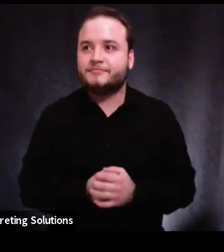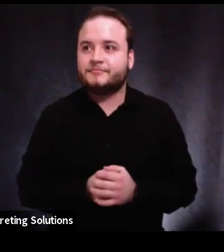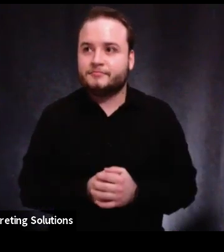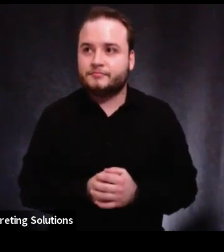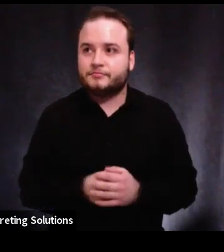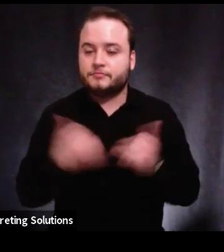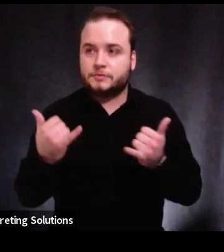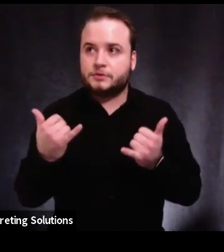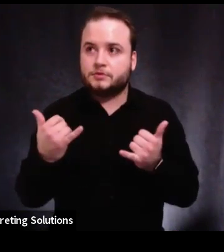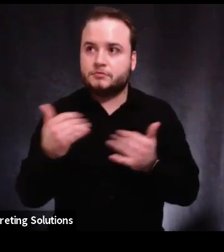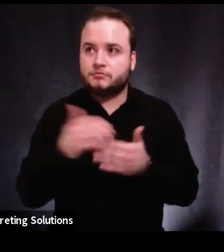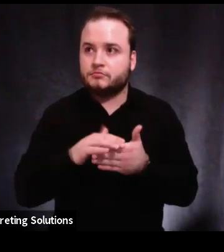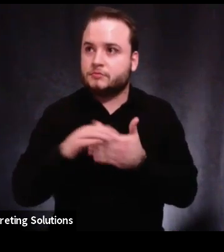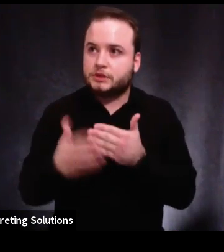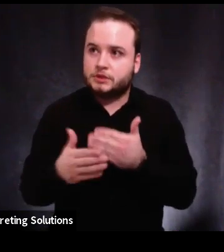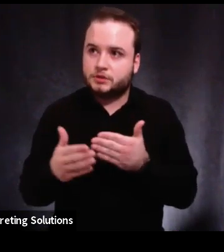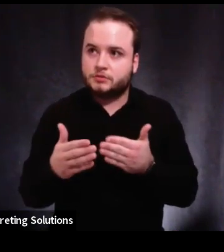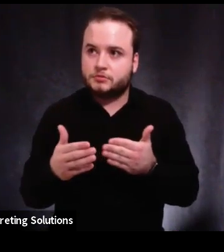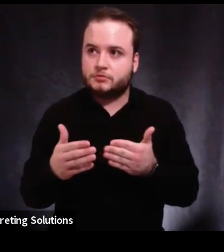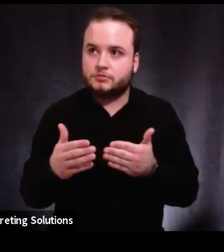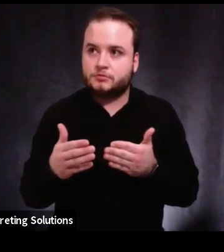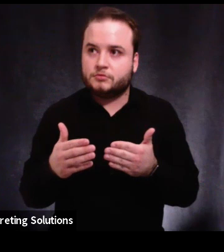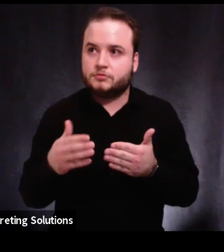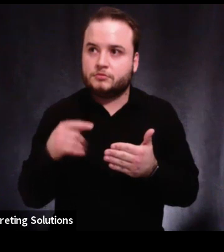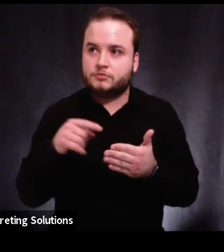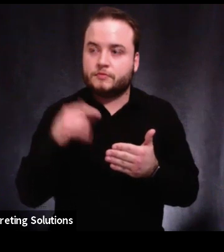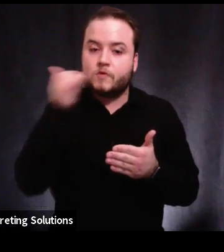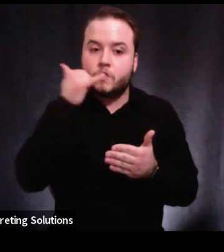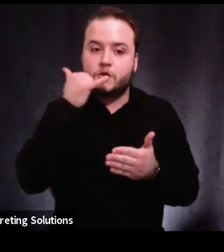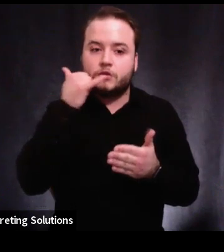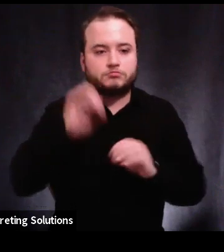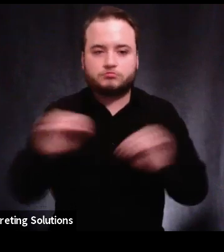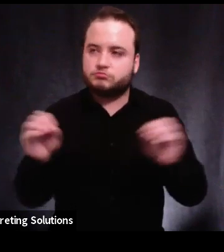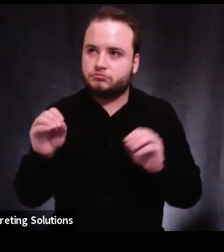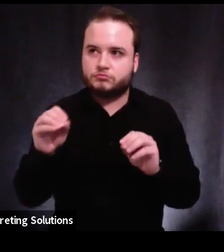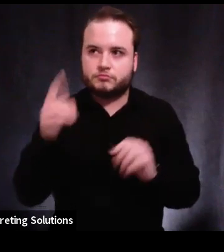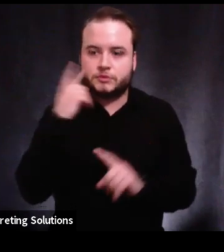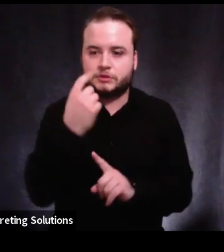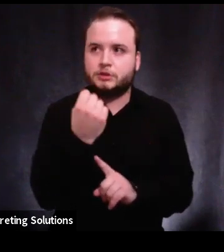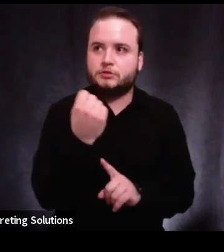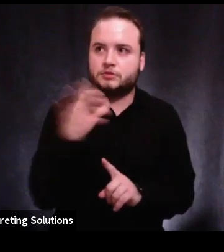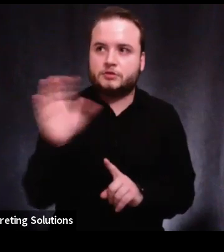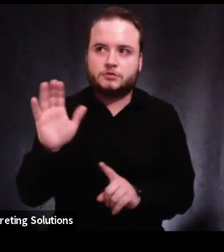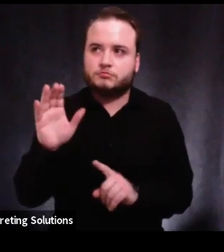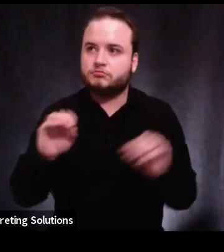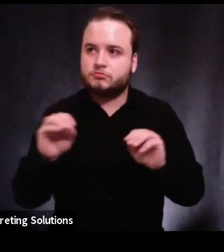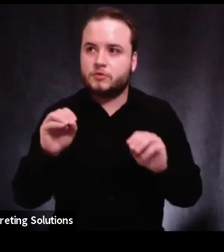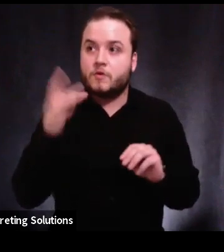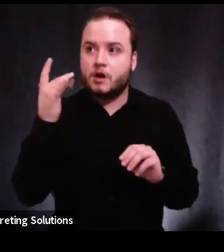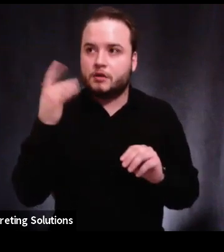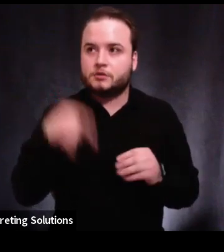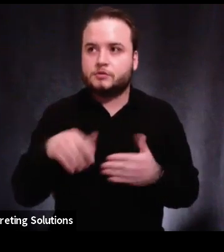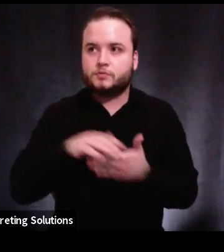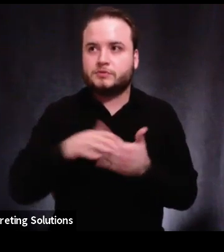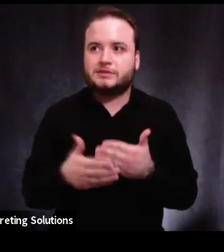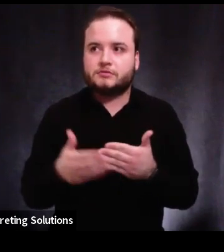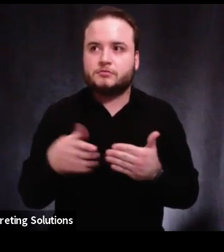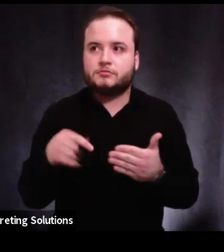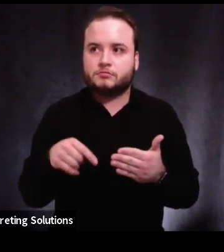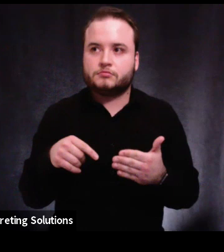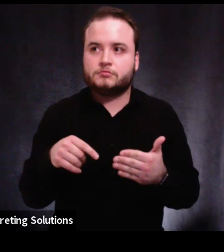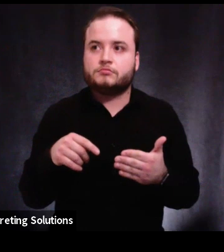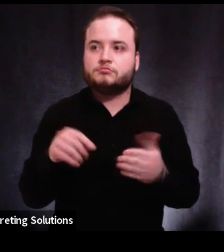a call for Saturday or Sunday as we head into the holiday weekend. We will be providing an update of the cases along with the information